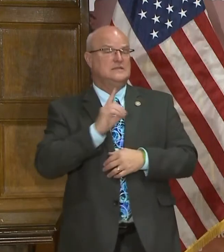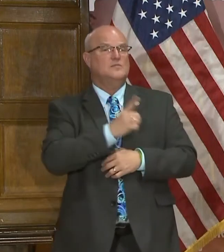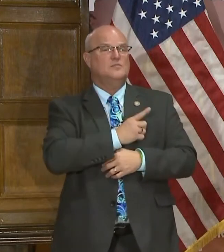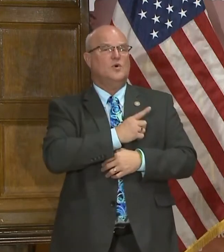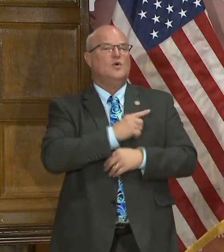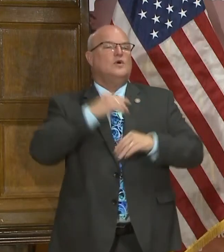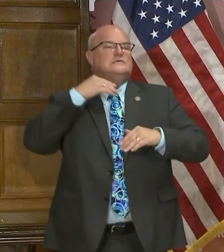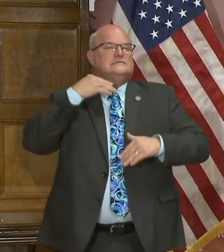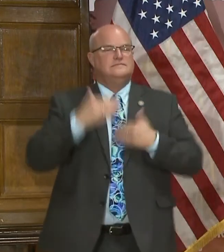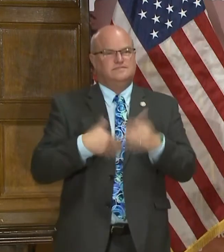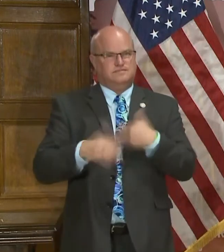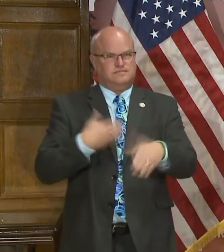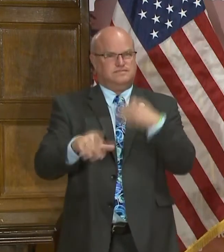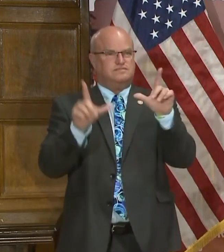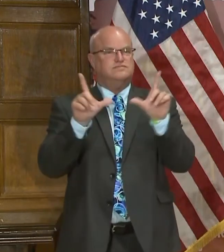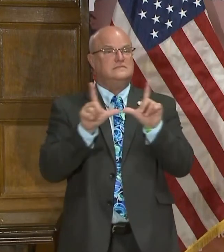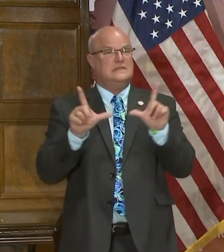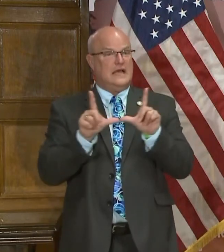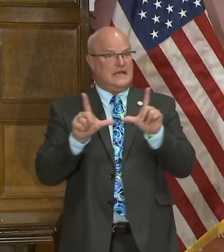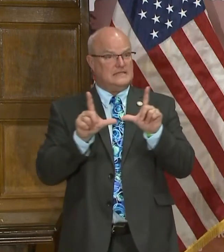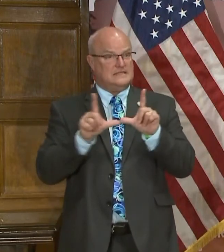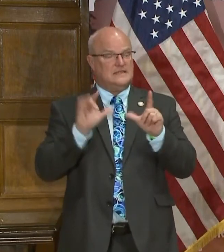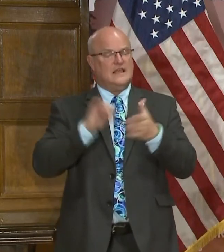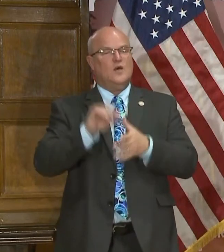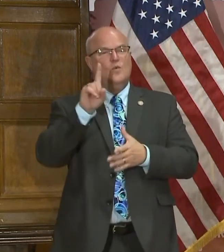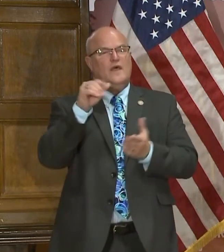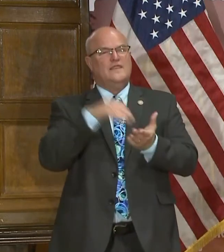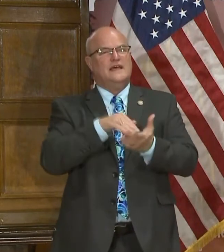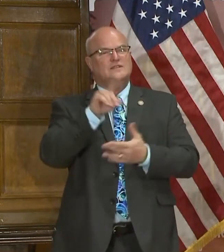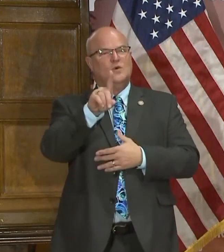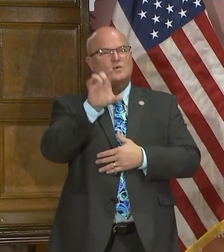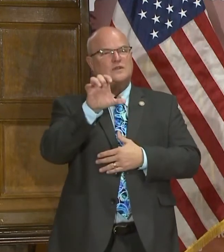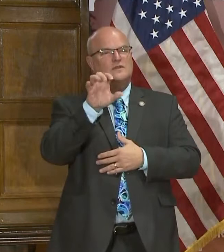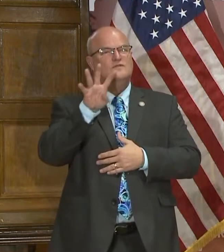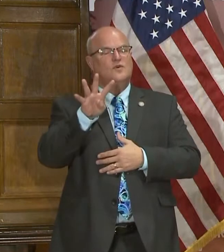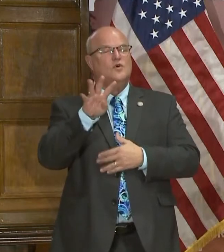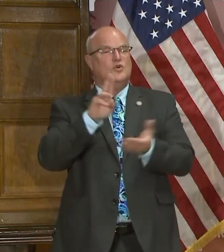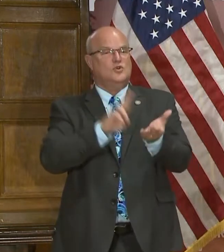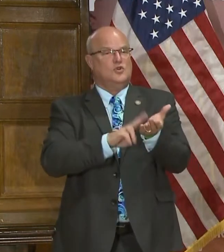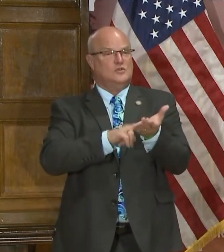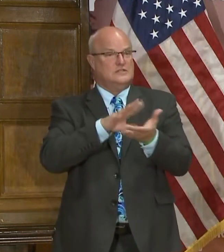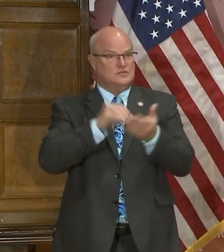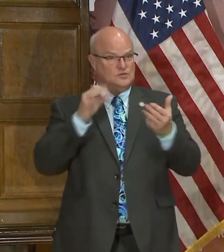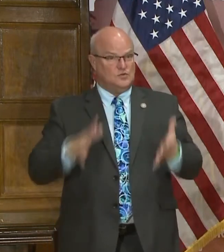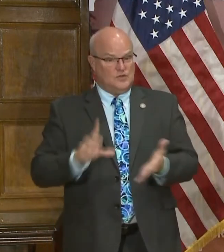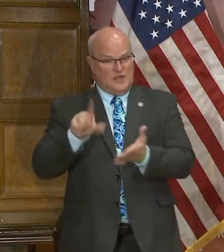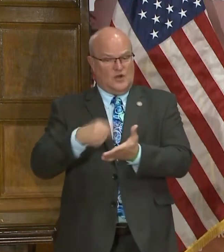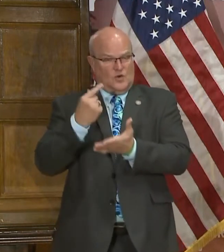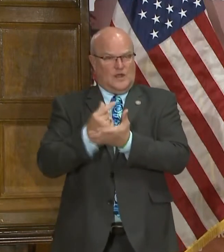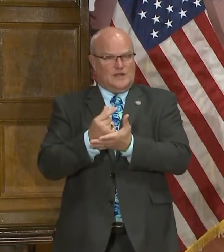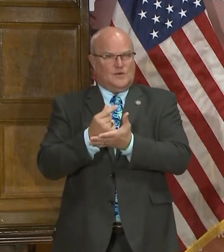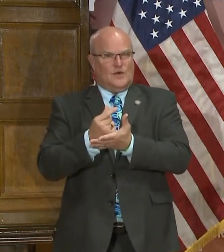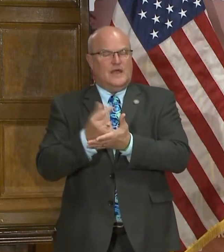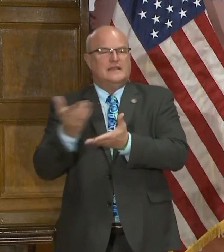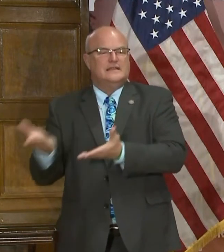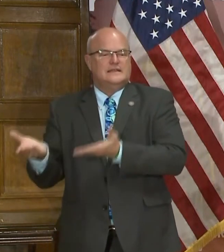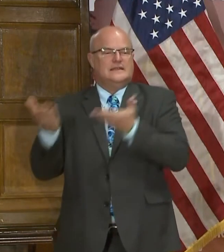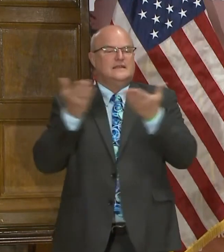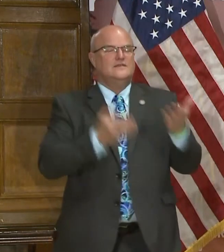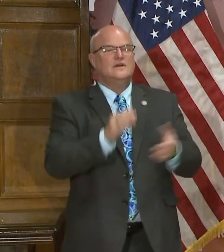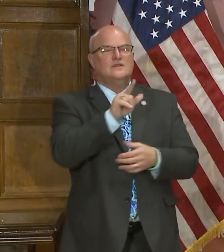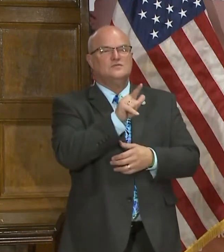will expedite the licensure of those 1,104 nursing students that will provide a